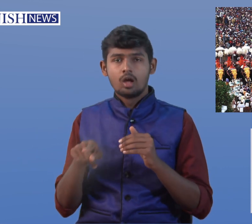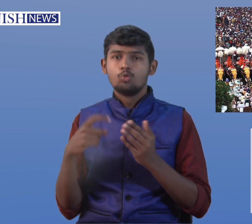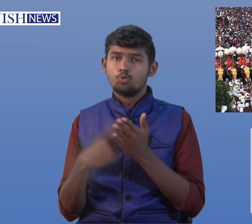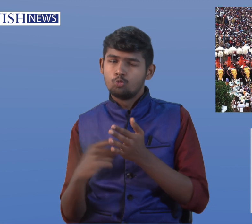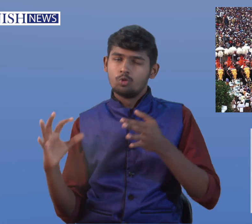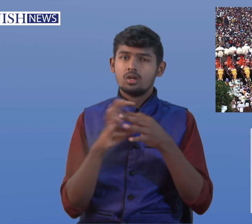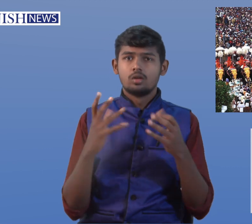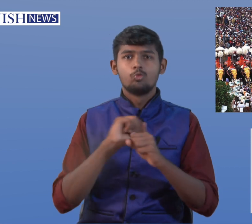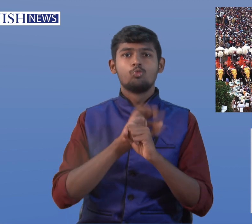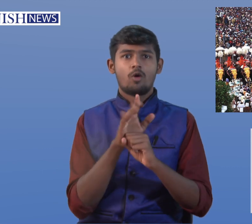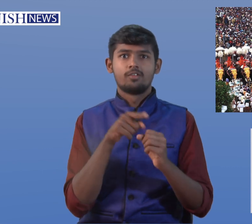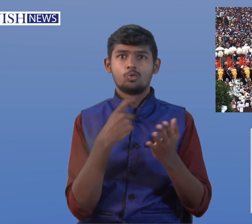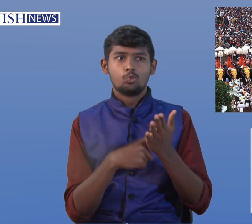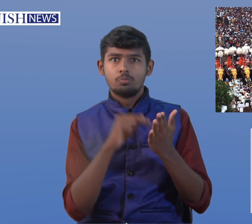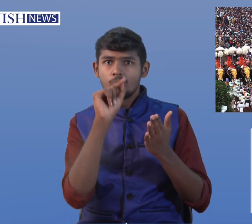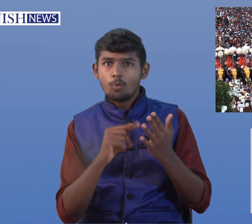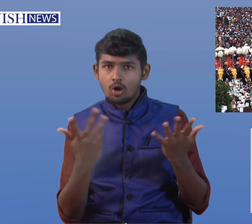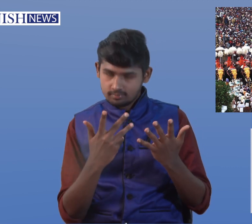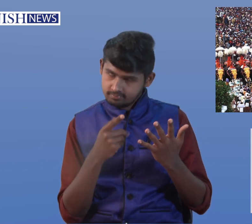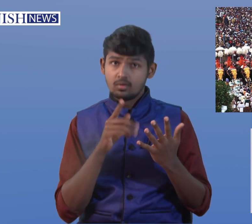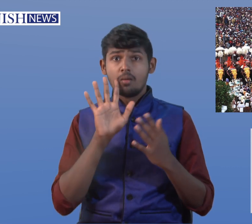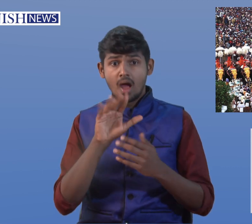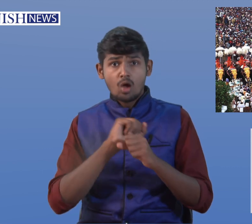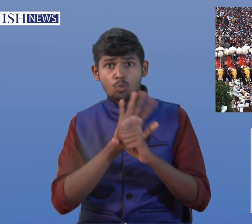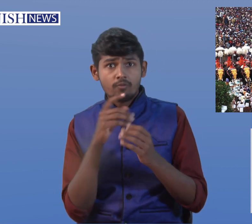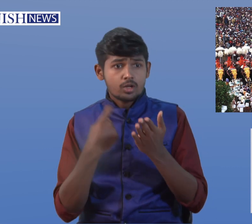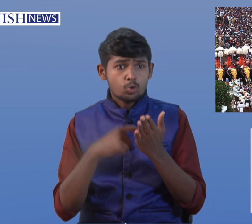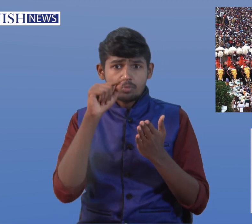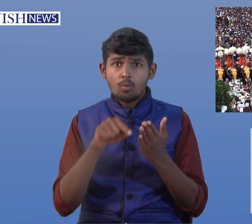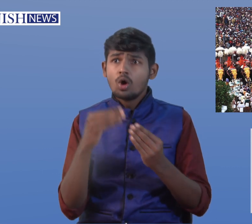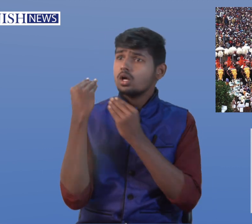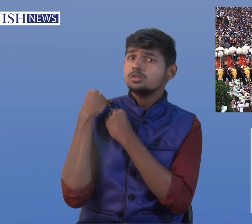will be responsible for maintaining COVID-19 protocols, including crowd control.